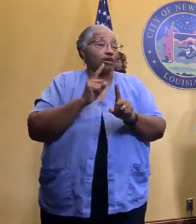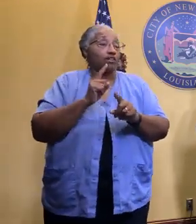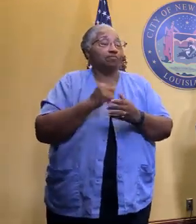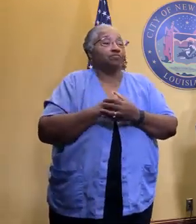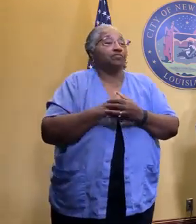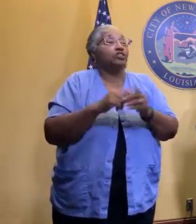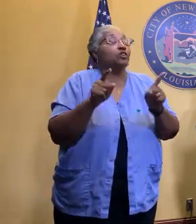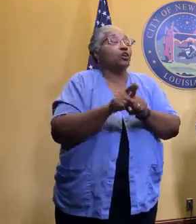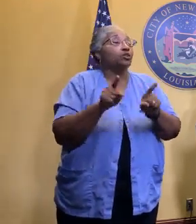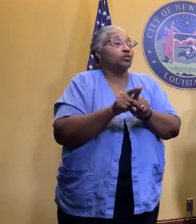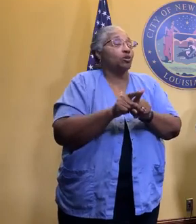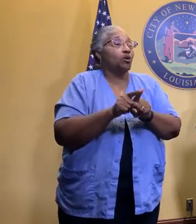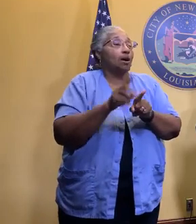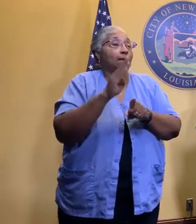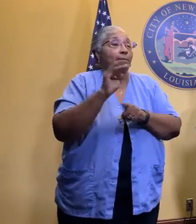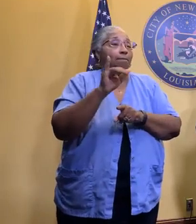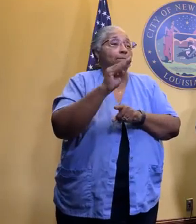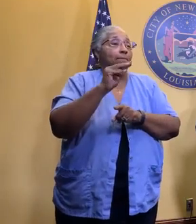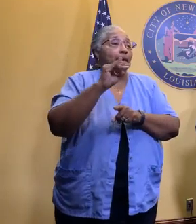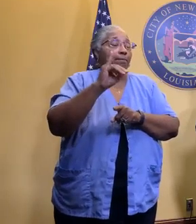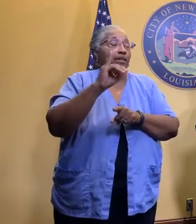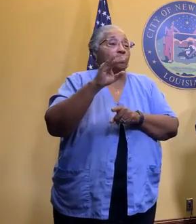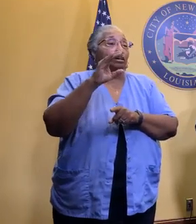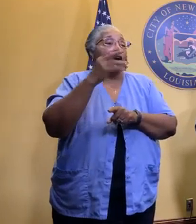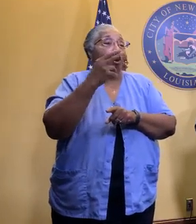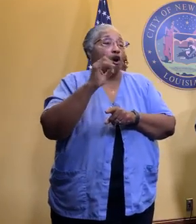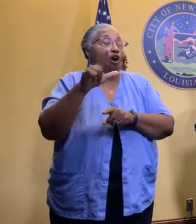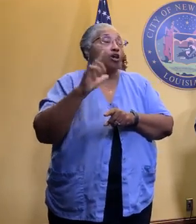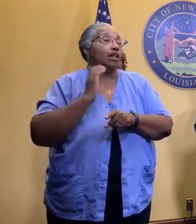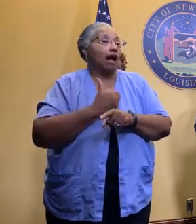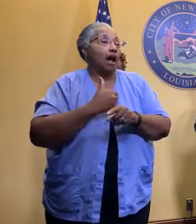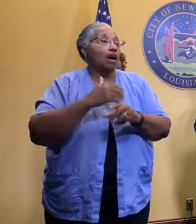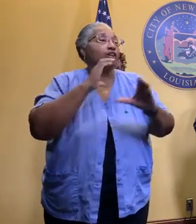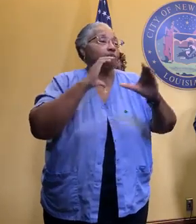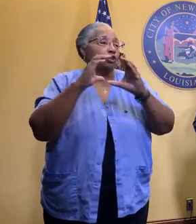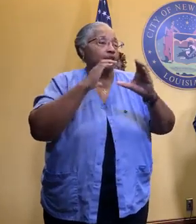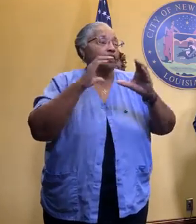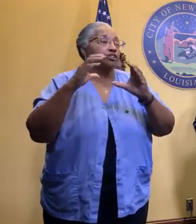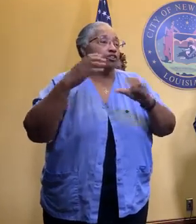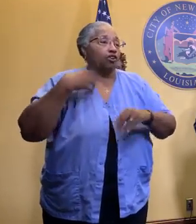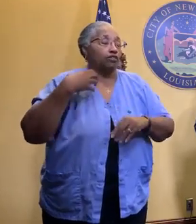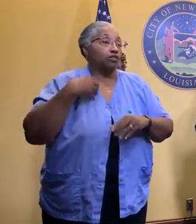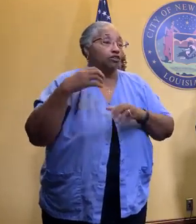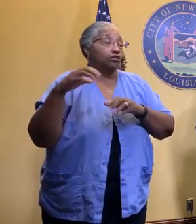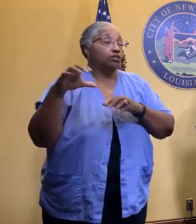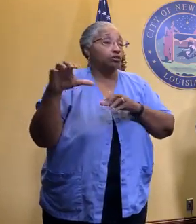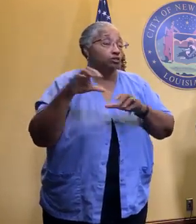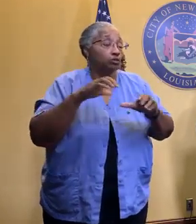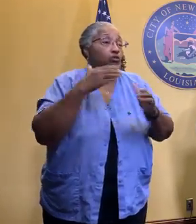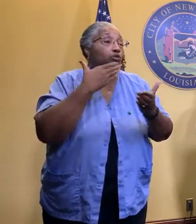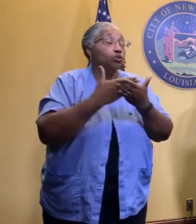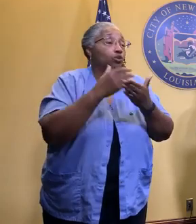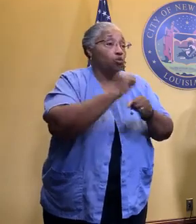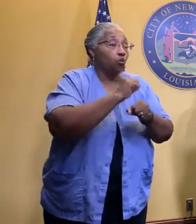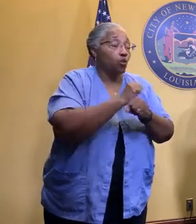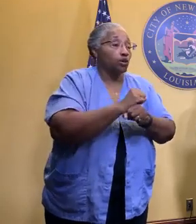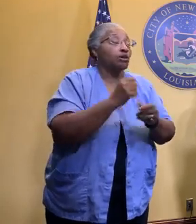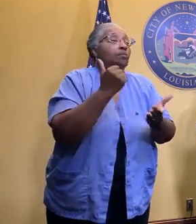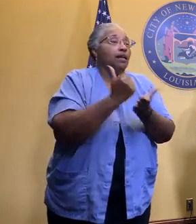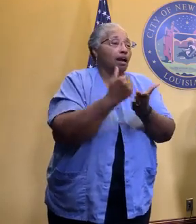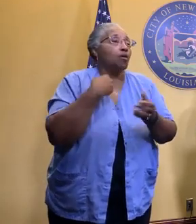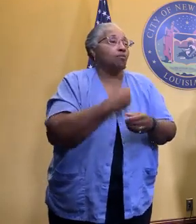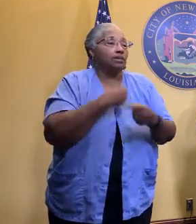And Bambi Hall, who is our communications officer, that really is helping us not just do good work, but tell that story so people know what's